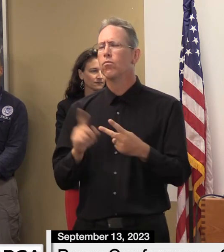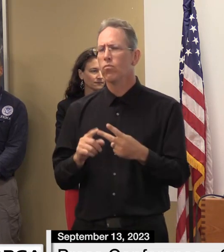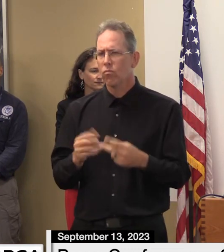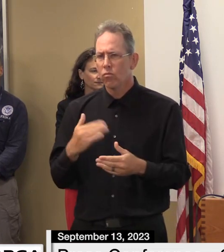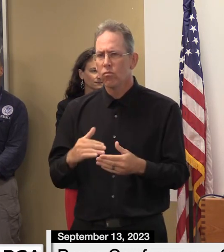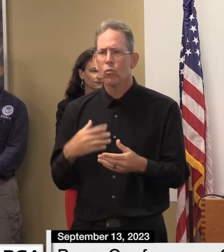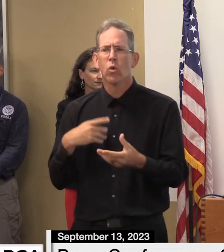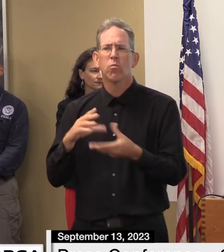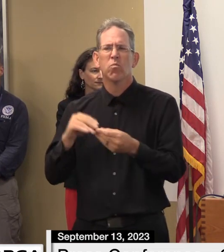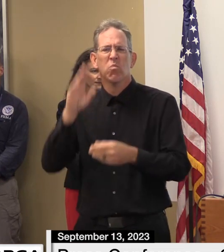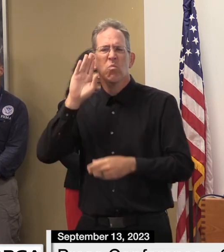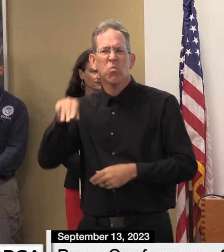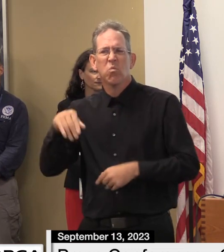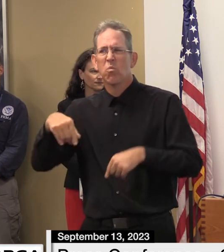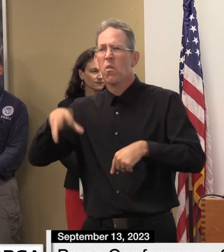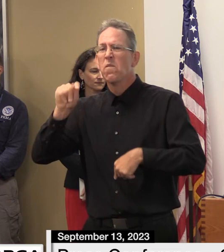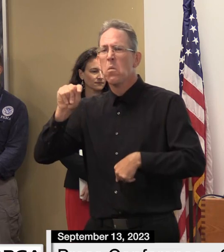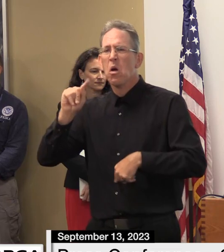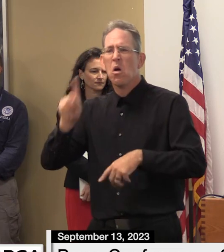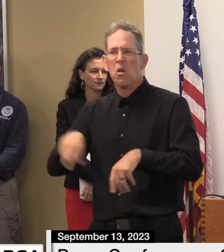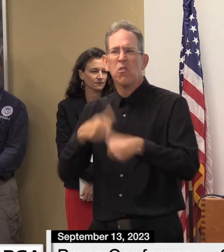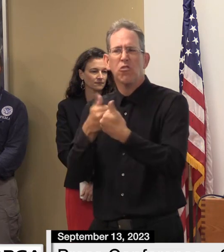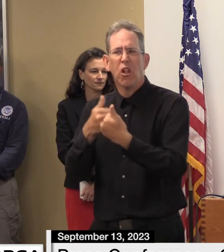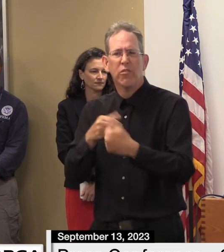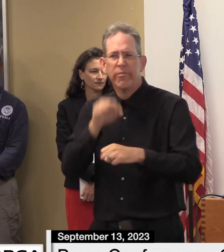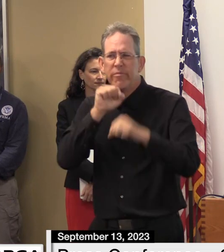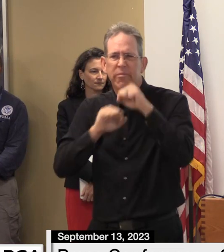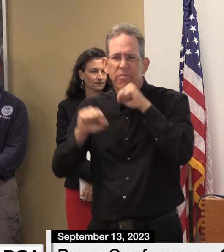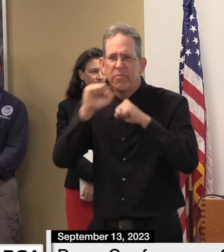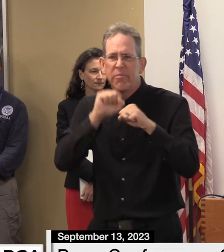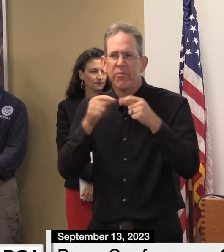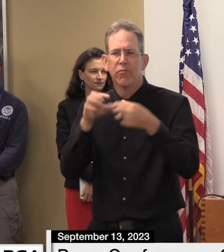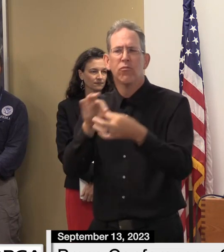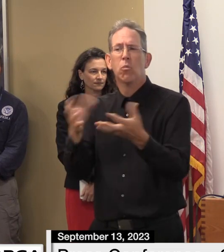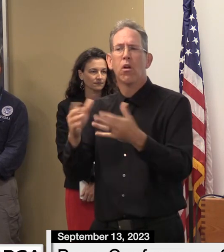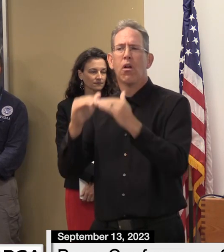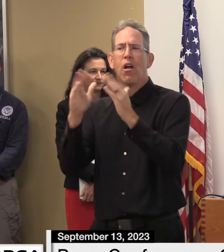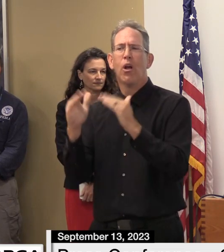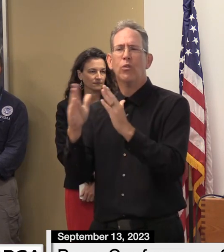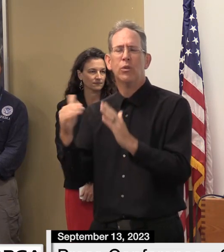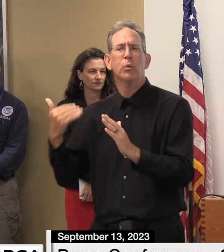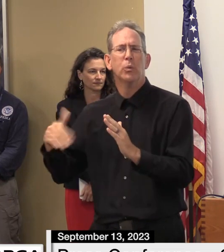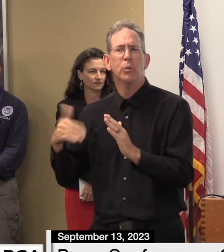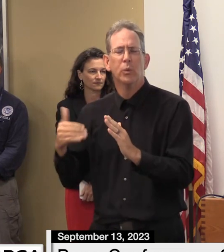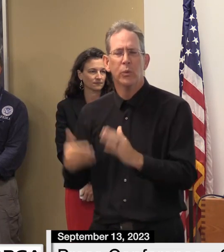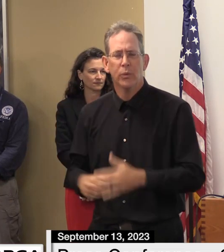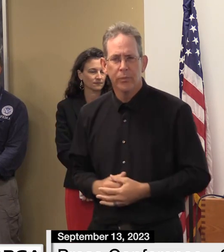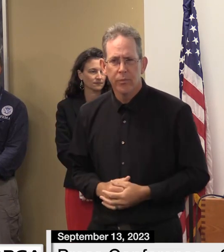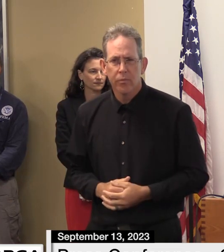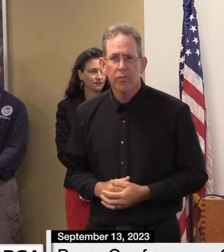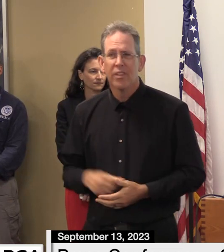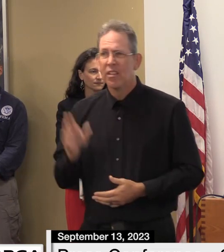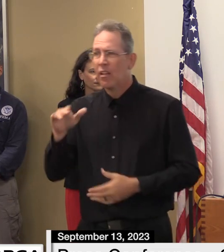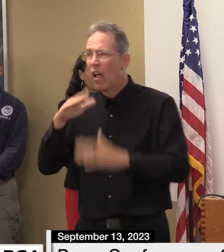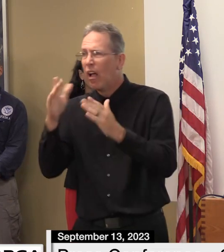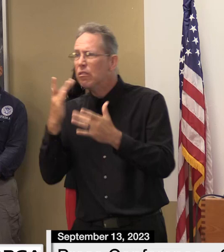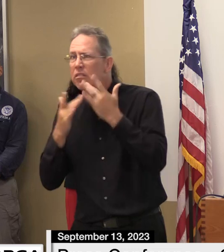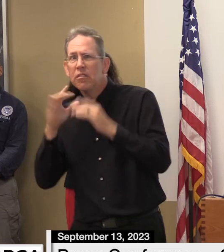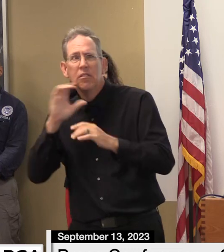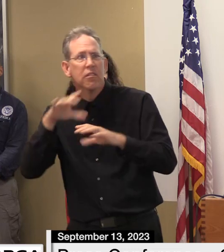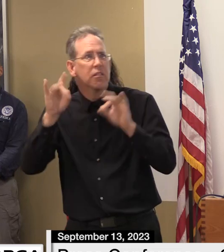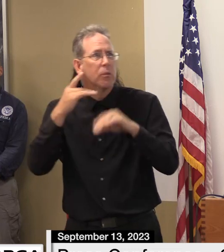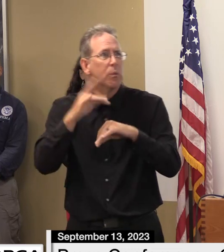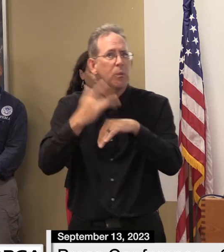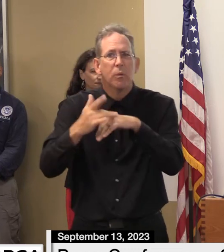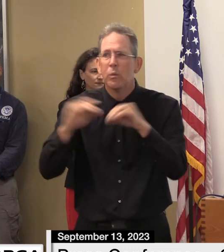Vermont faces significant challenges, and housing is a big one. We've been focused on the lack of affordable housing since my first term in